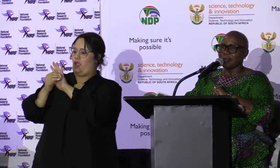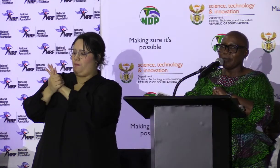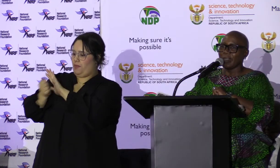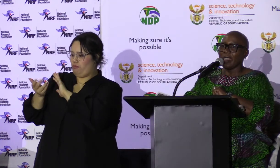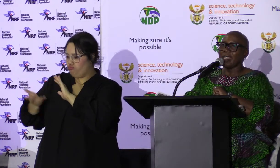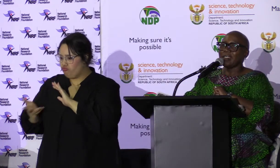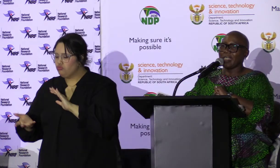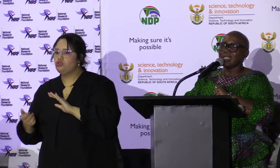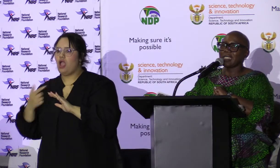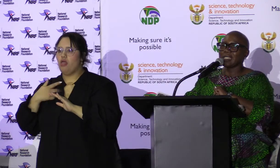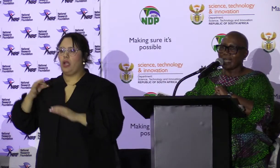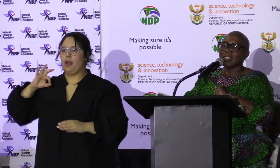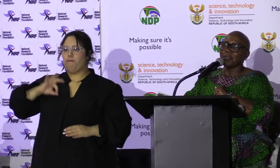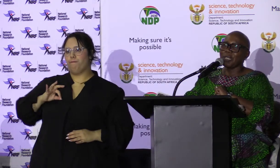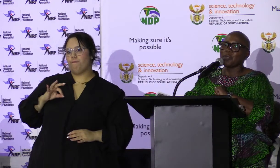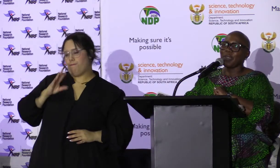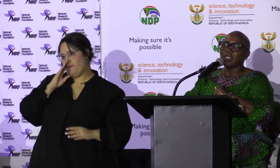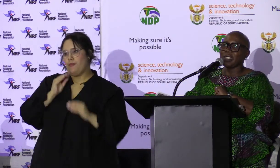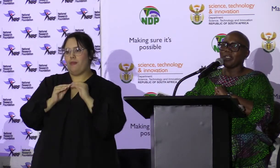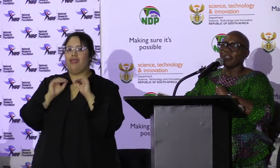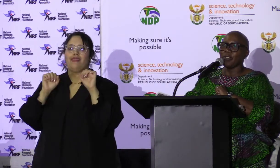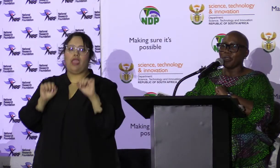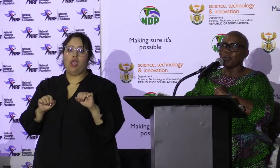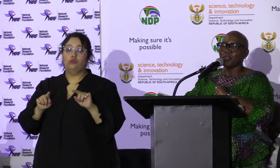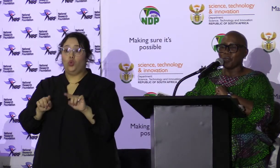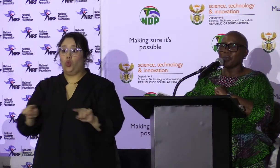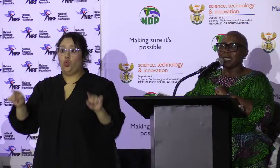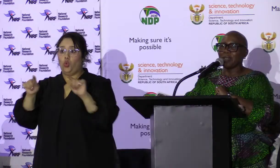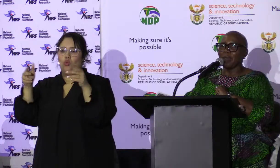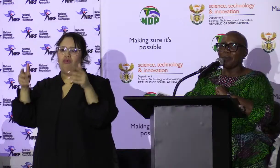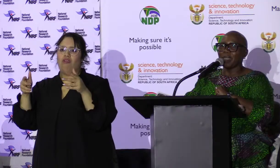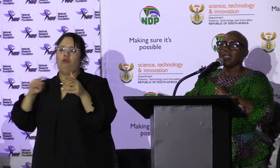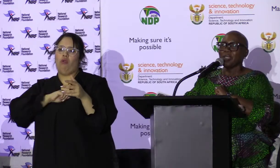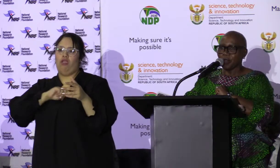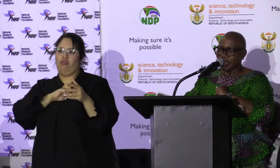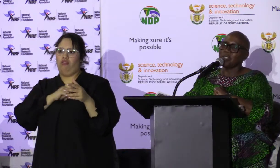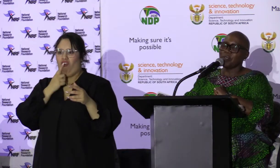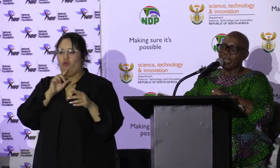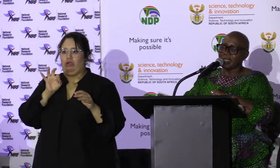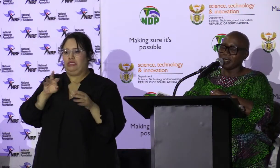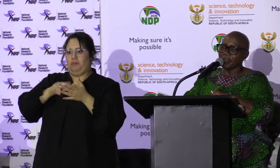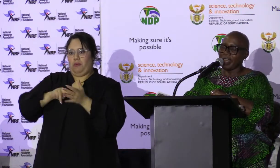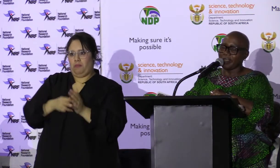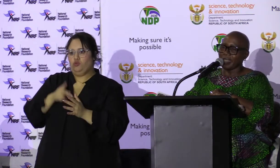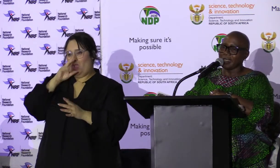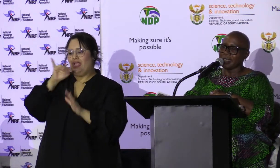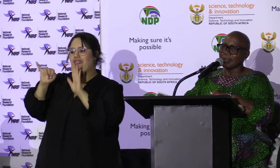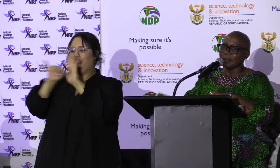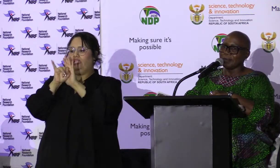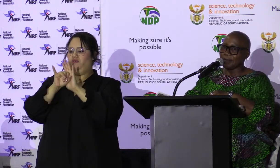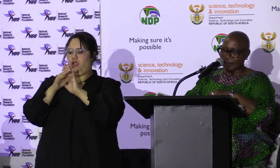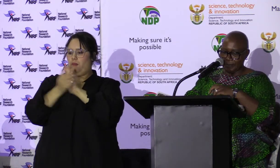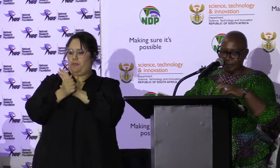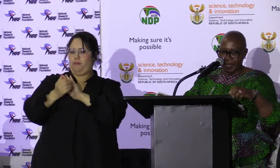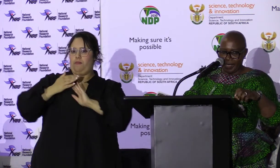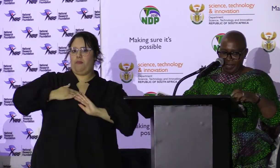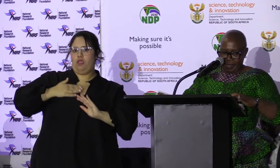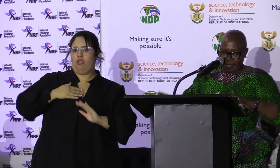out of it. And that is exactly what we are here for you to do, Badabami. You need to identify that.